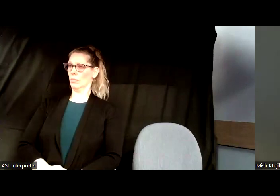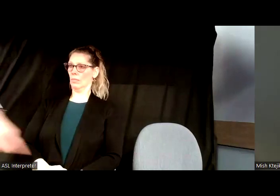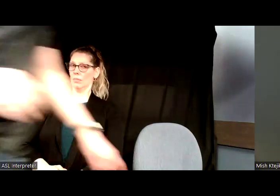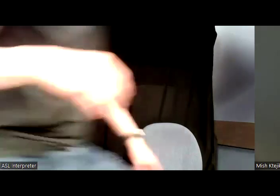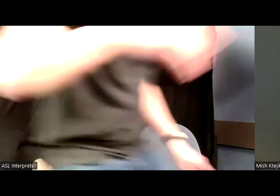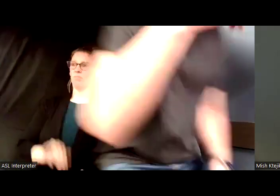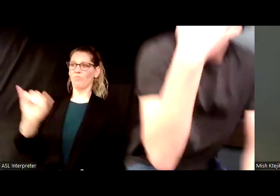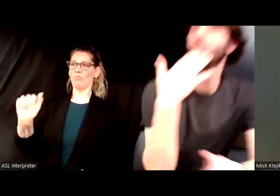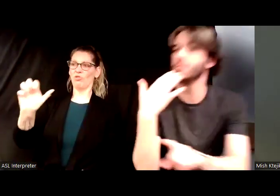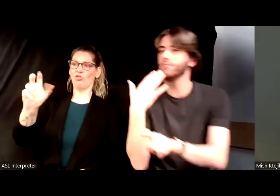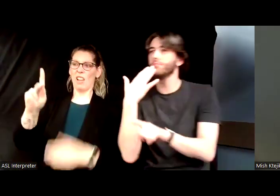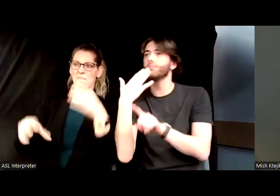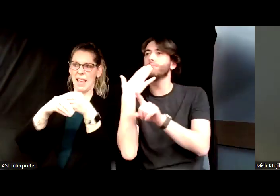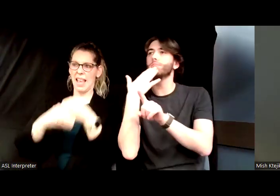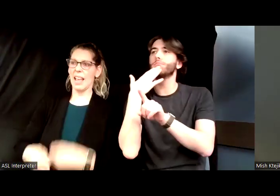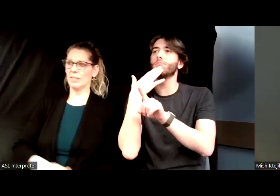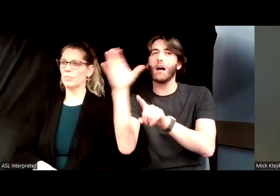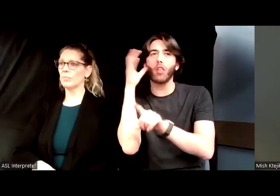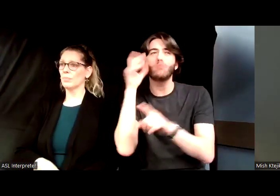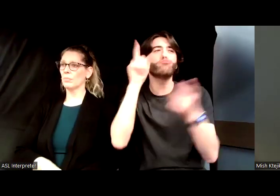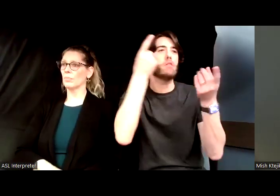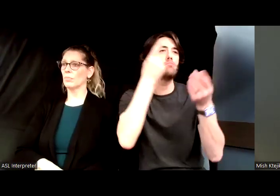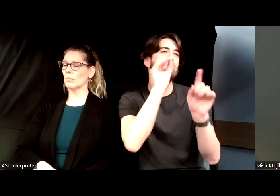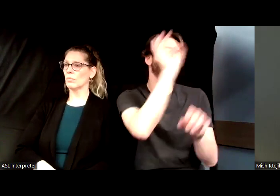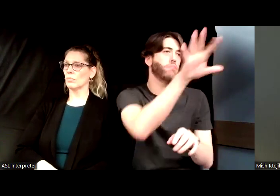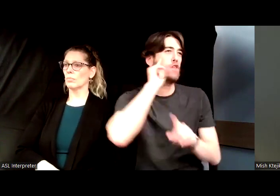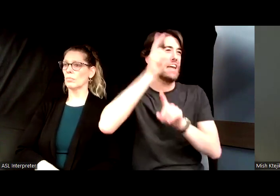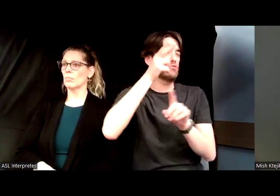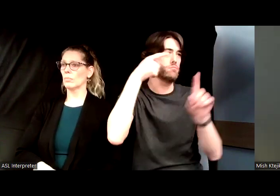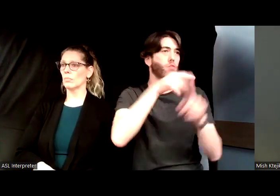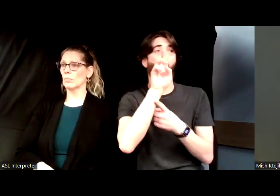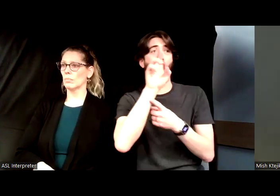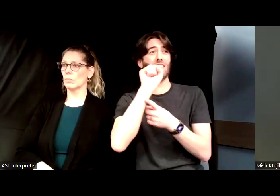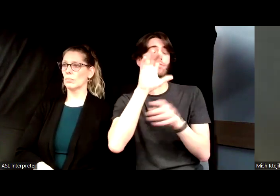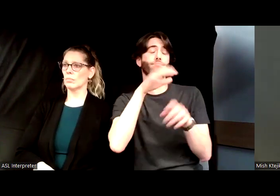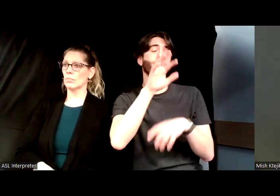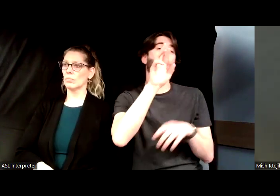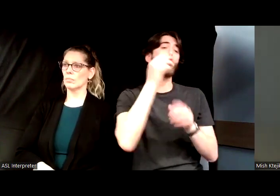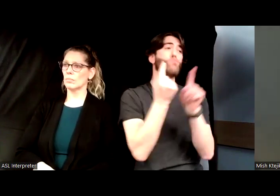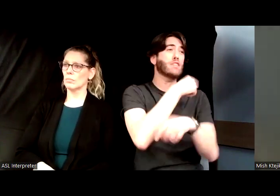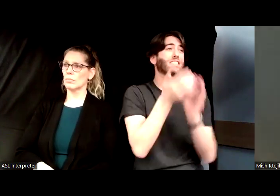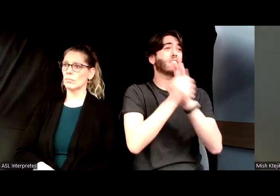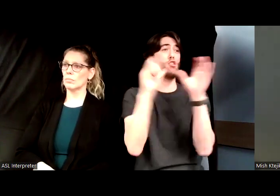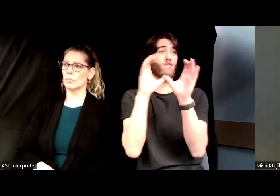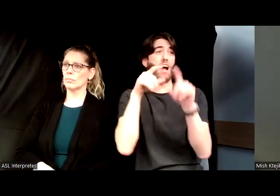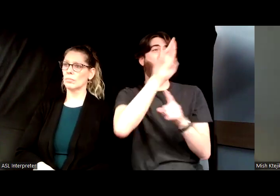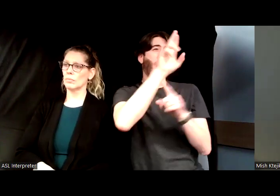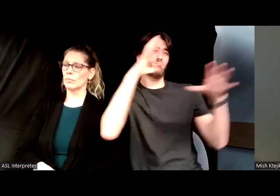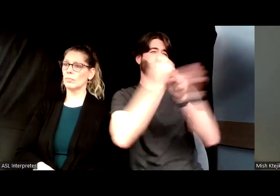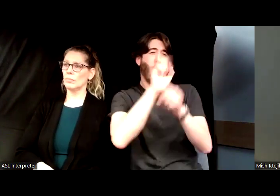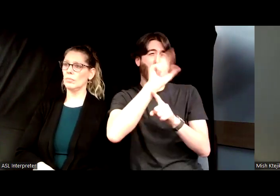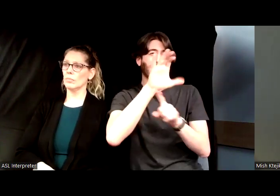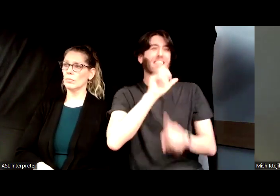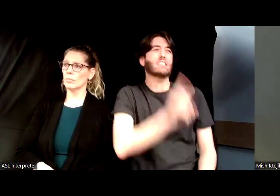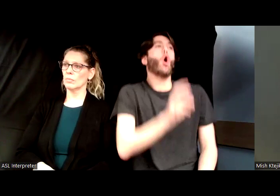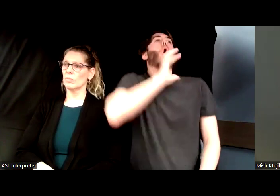Mrs. Jack, I have something to add. Thank you, Colleen. And again, the history of that